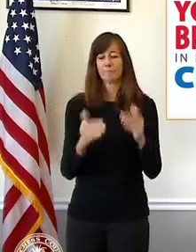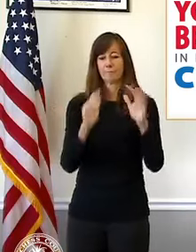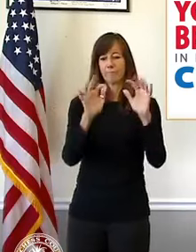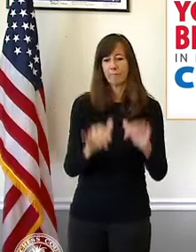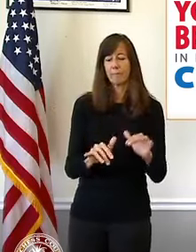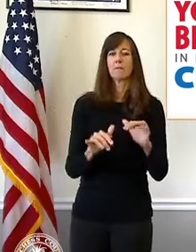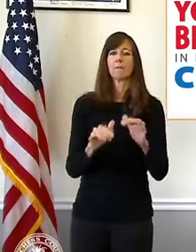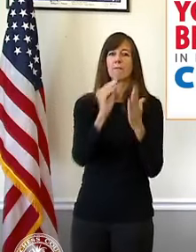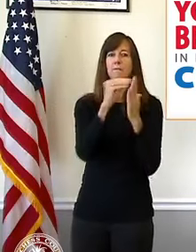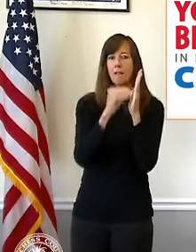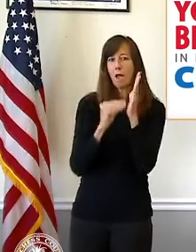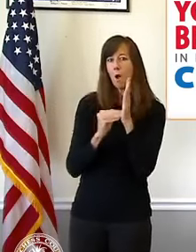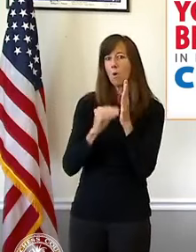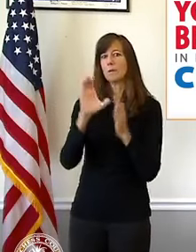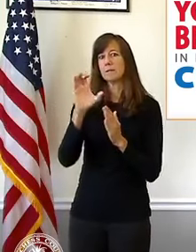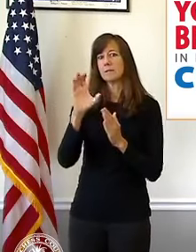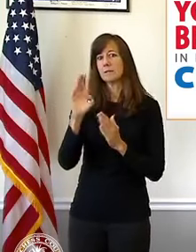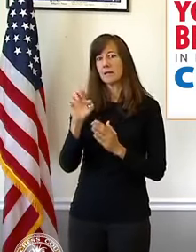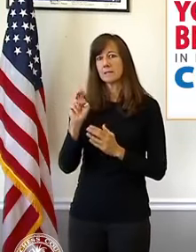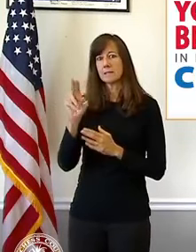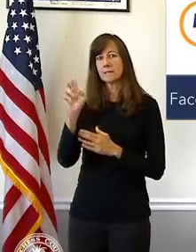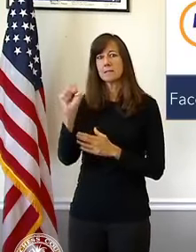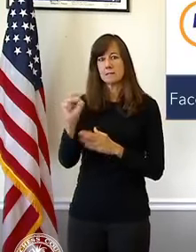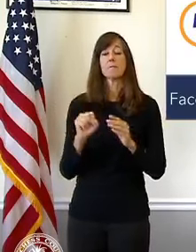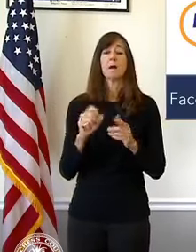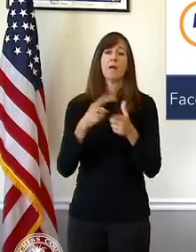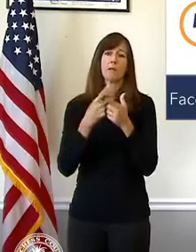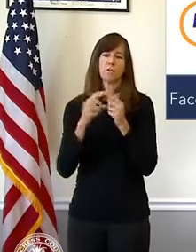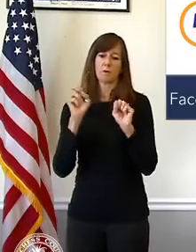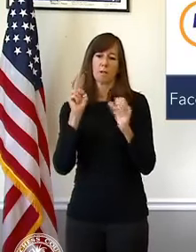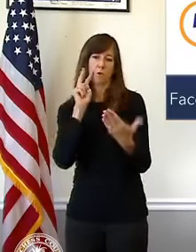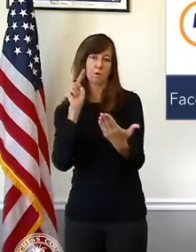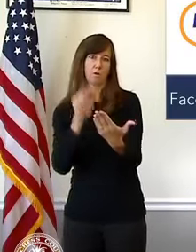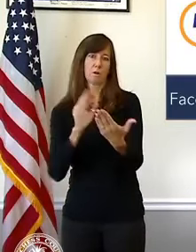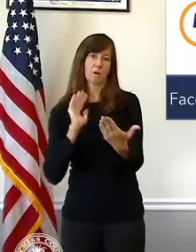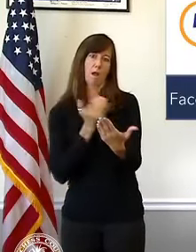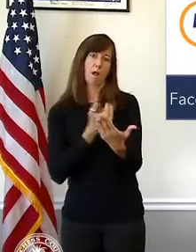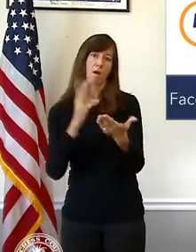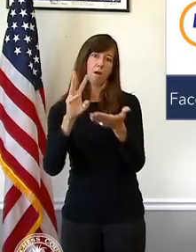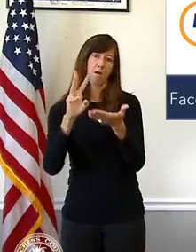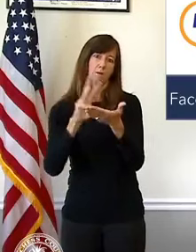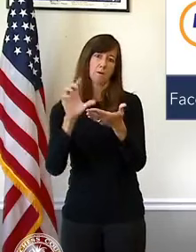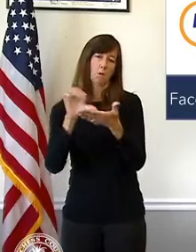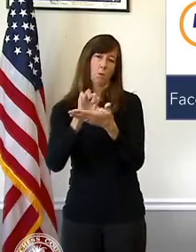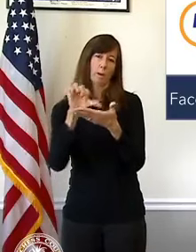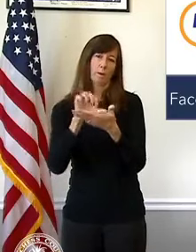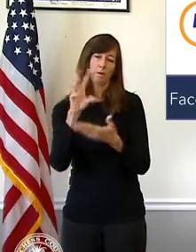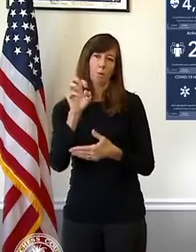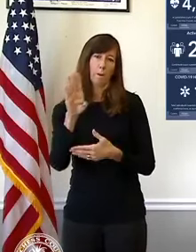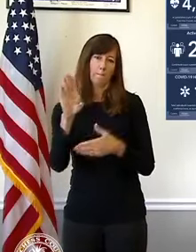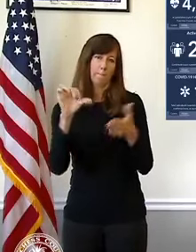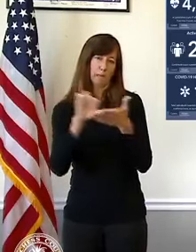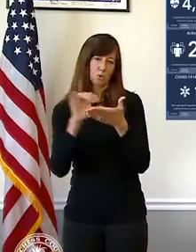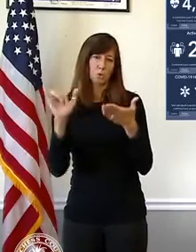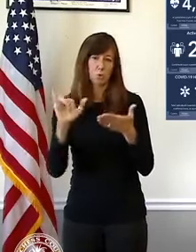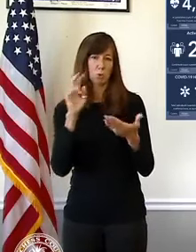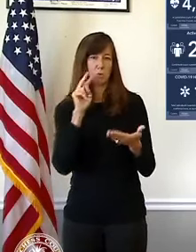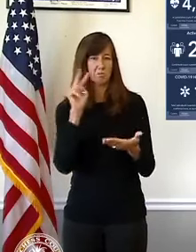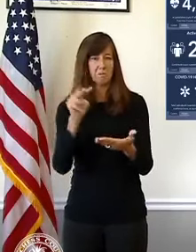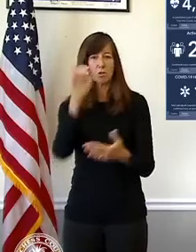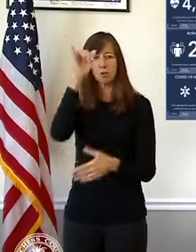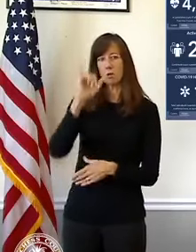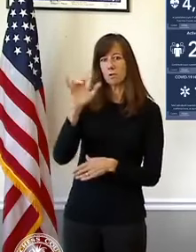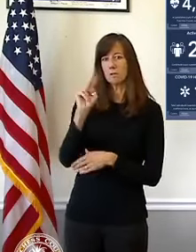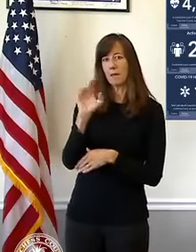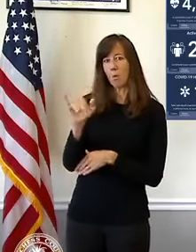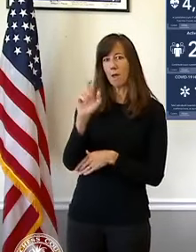visit DutchessNY.gov for more information. Let's jump right into our dashboard numbers. Want to get you up to date on that. We